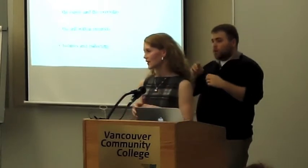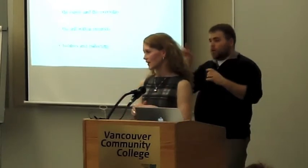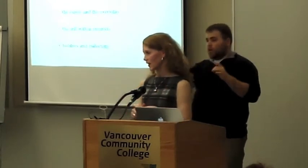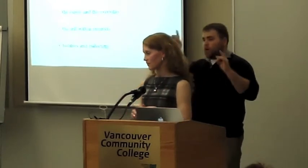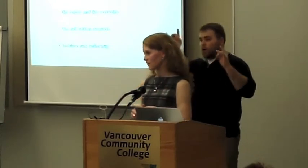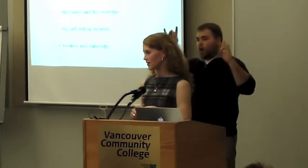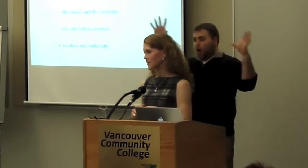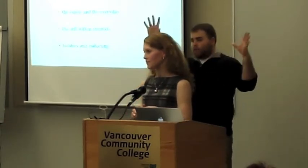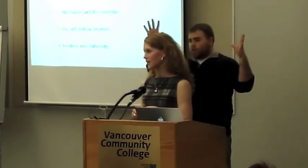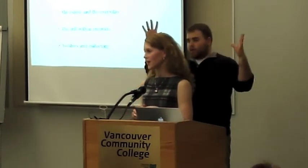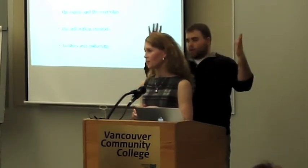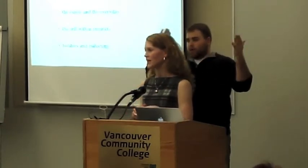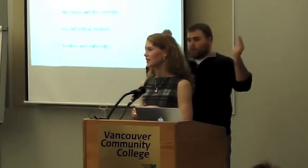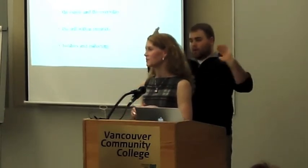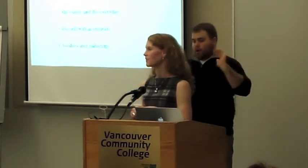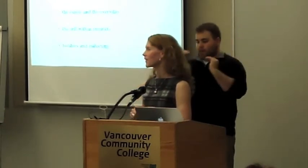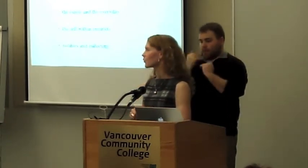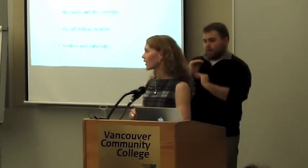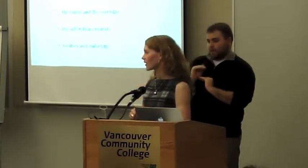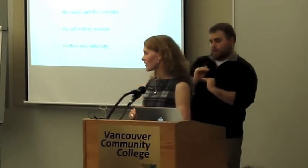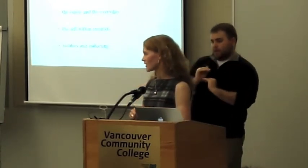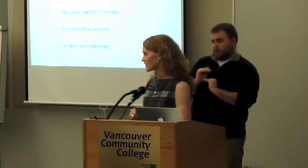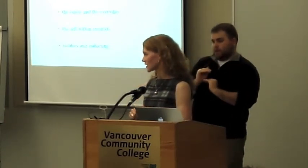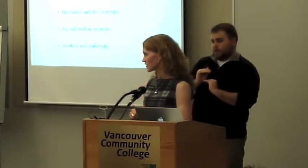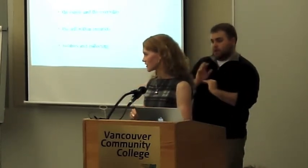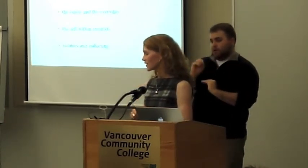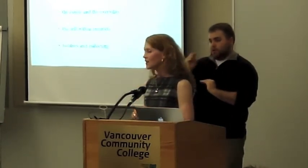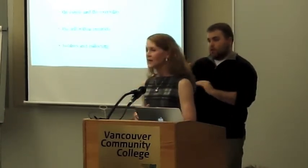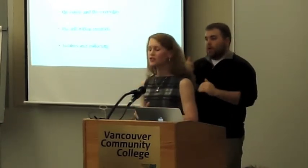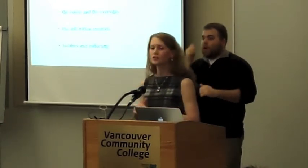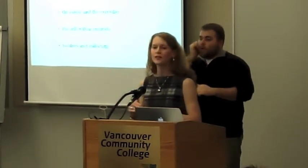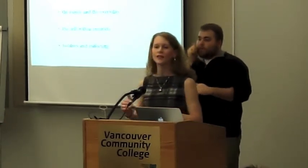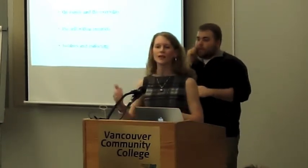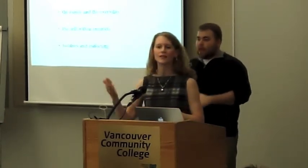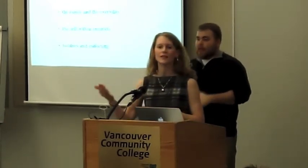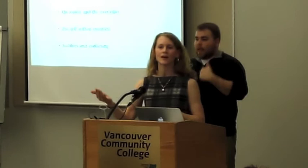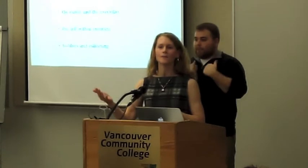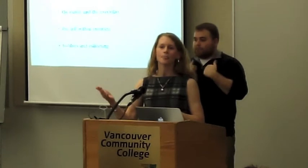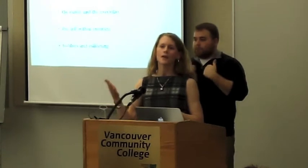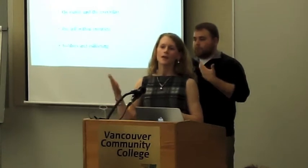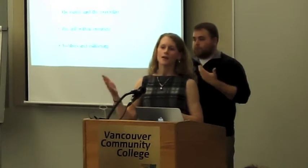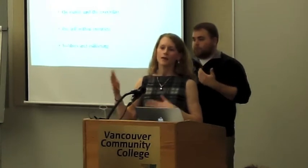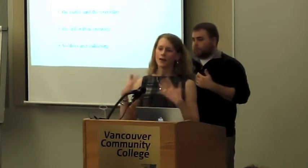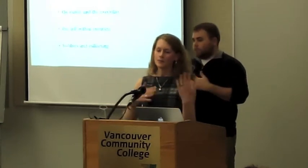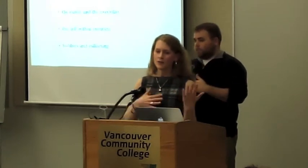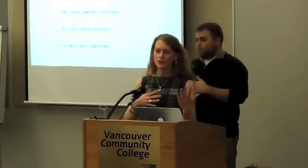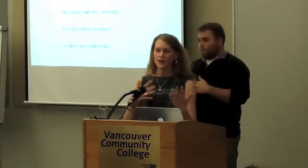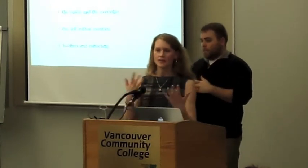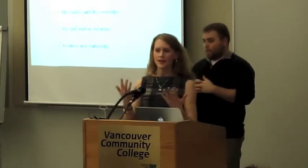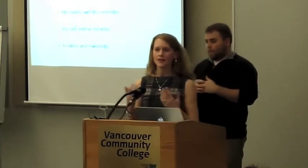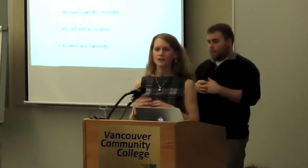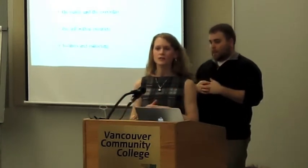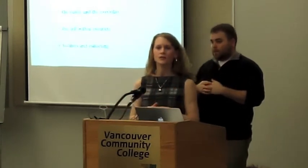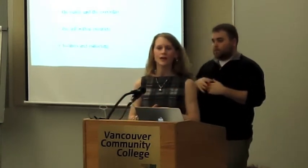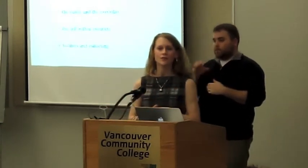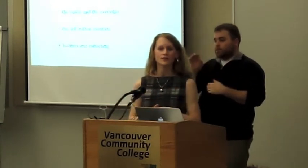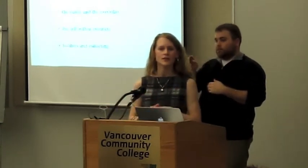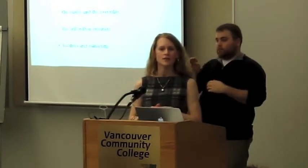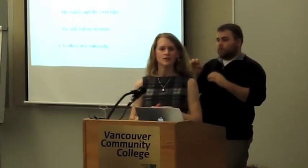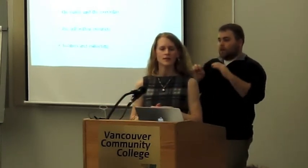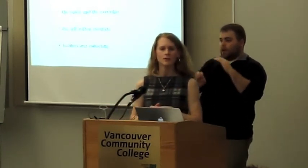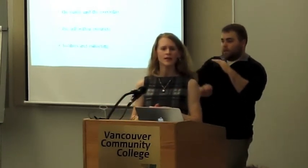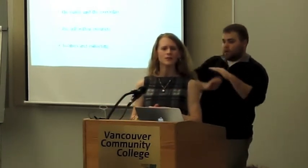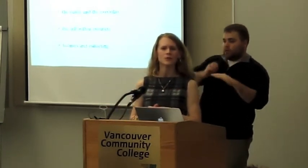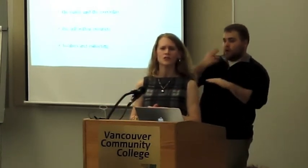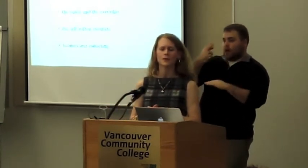prosaicness of daily life is something that we need to be very wary of in education. And certainly in the elementary and secondary school